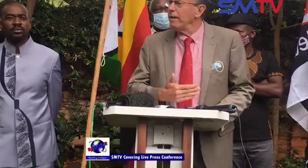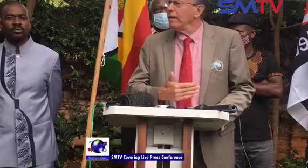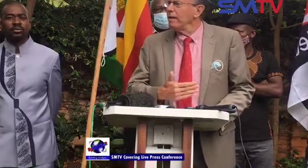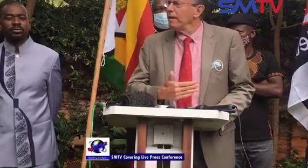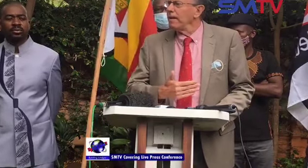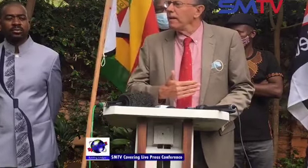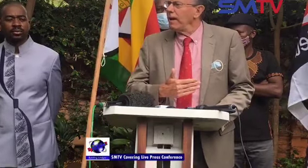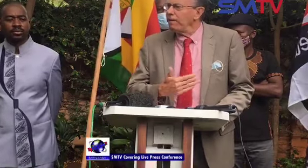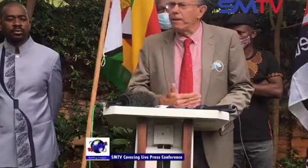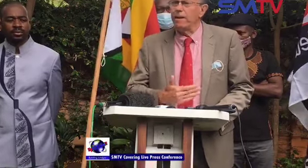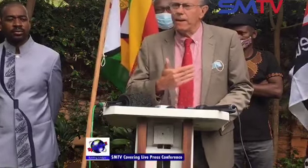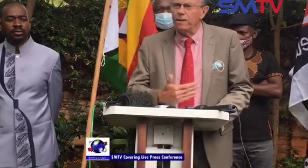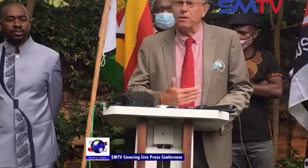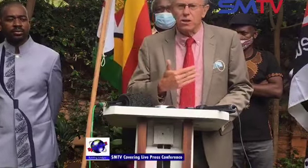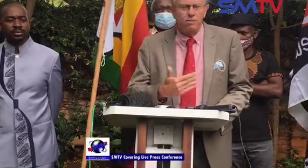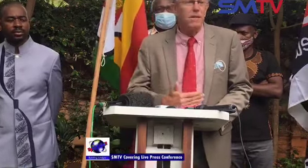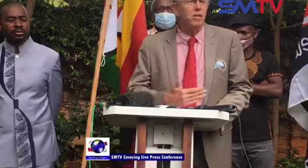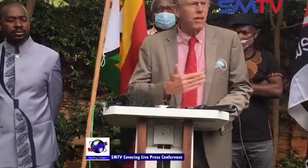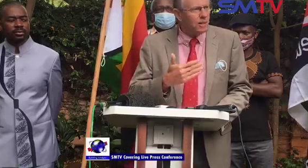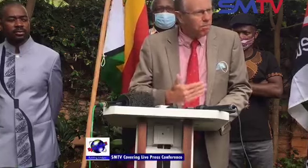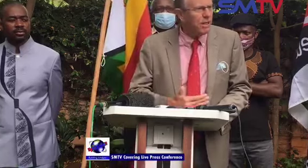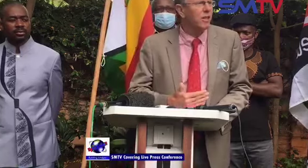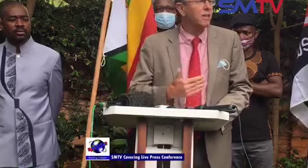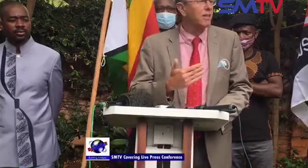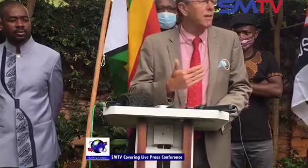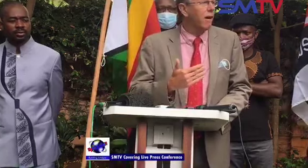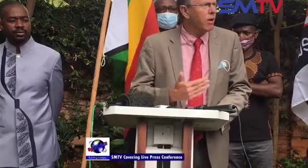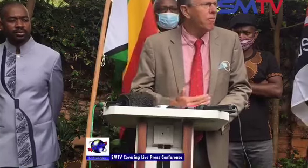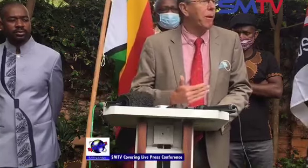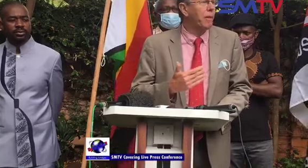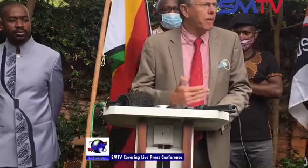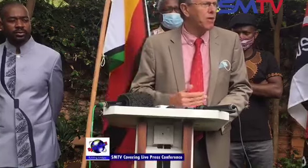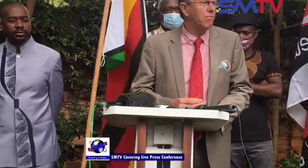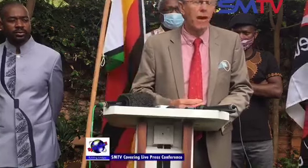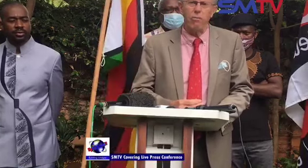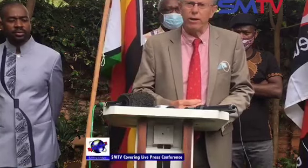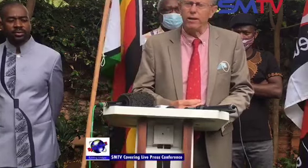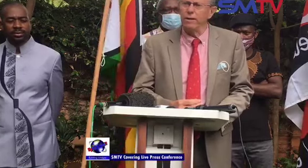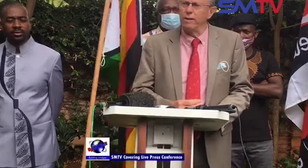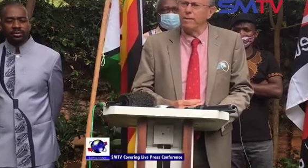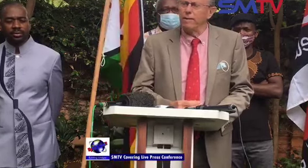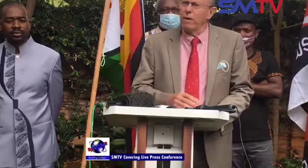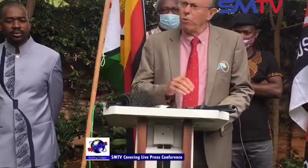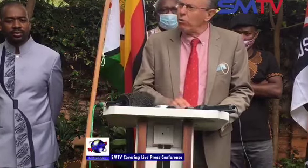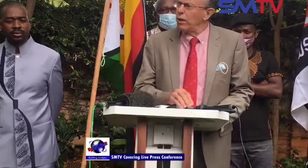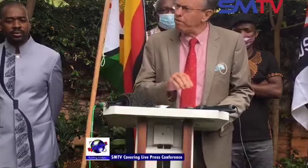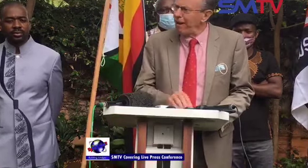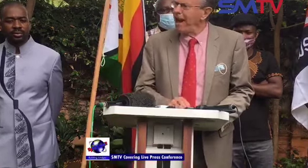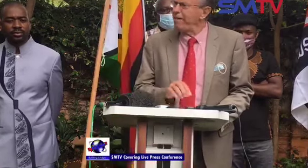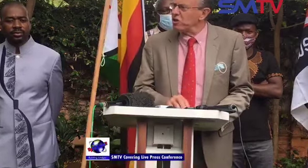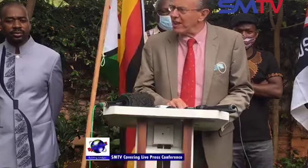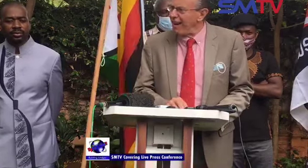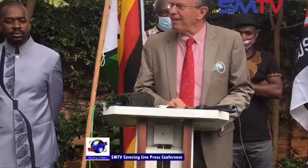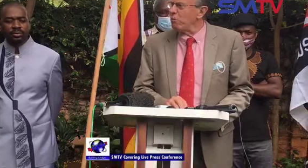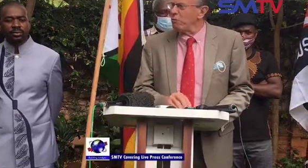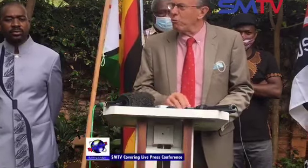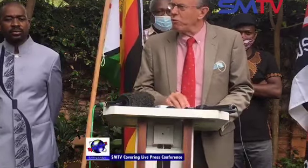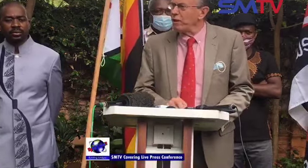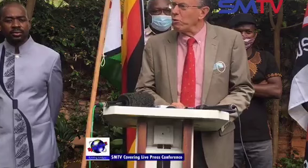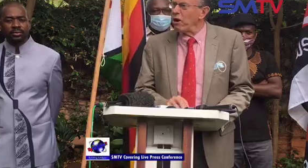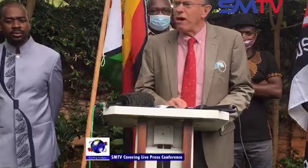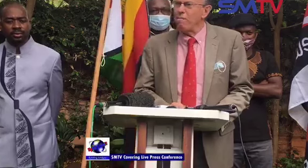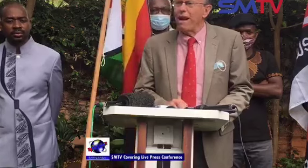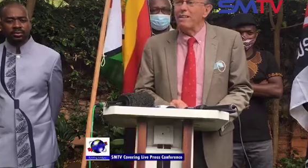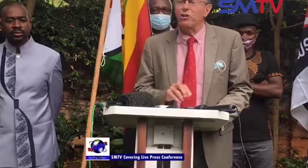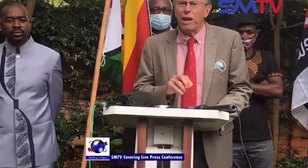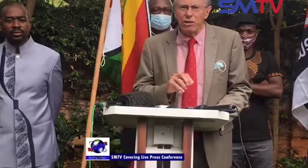when Advocate Nelson Chamisa is President of the Republic of Zimbabwe, we will apply the standard that